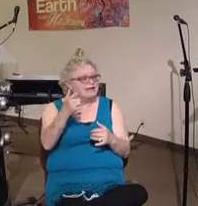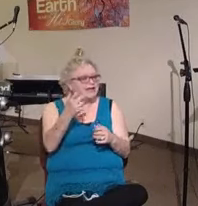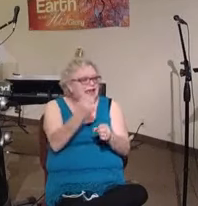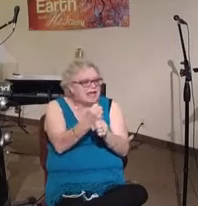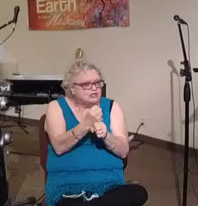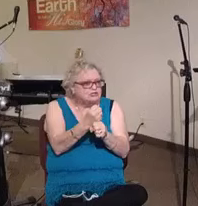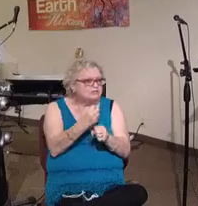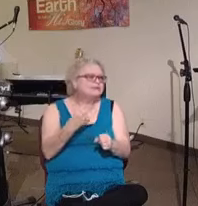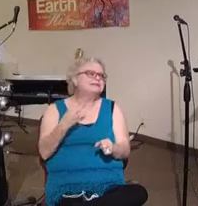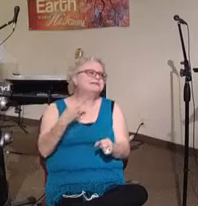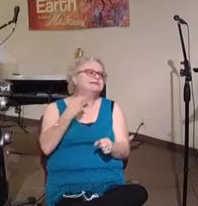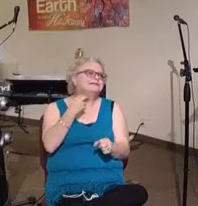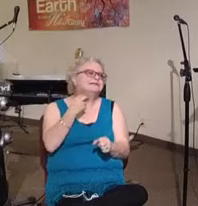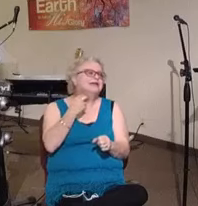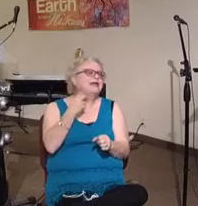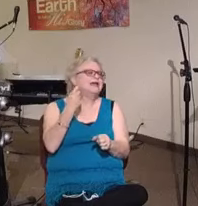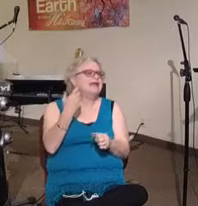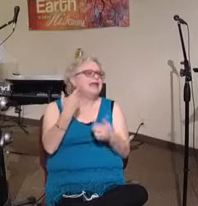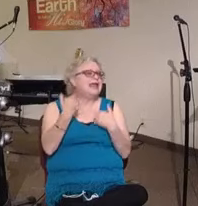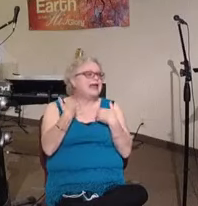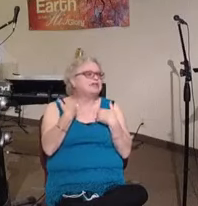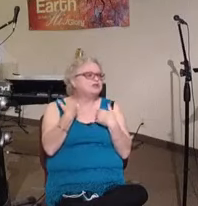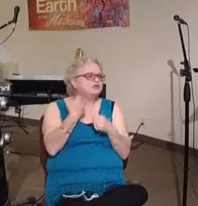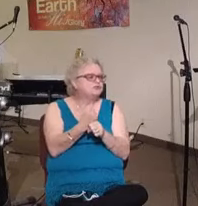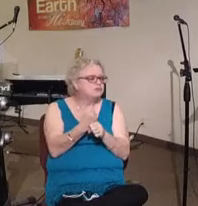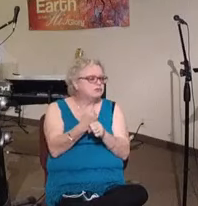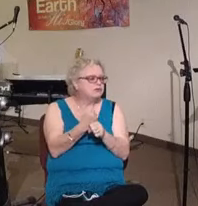you. He's got you.